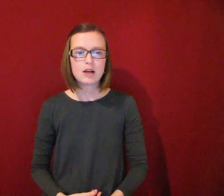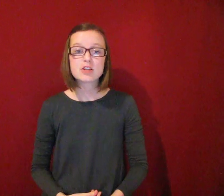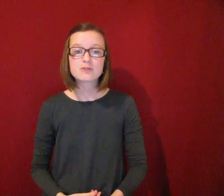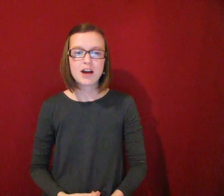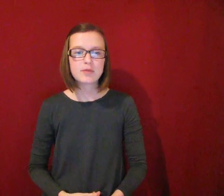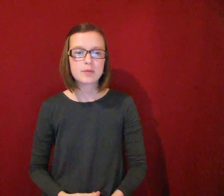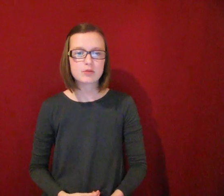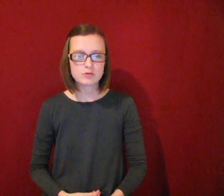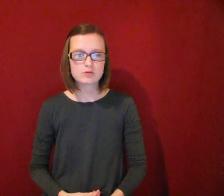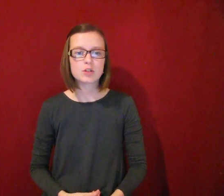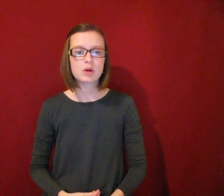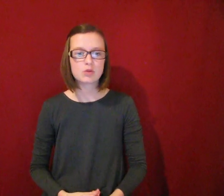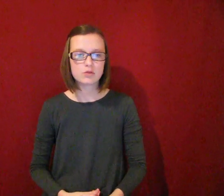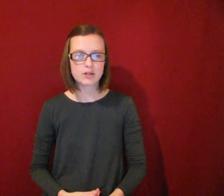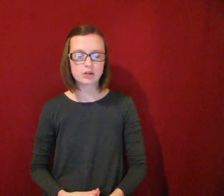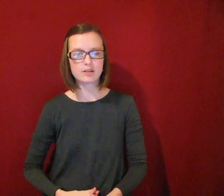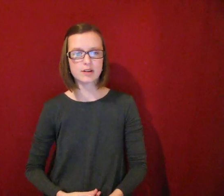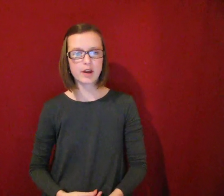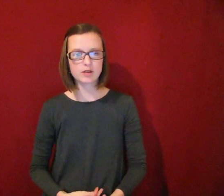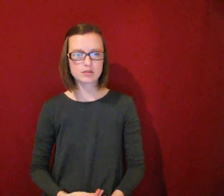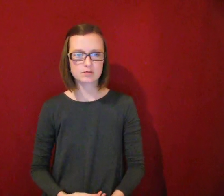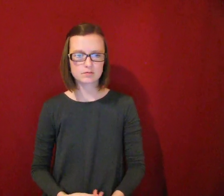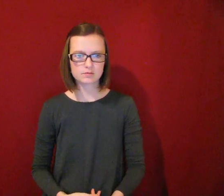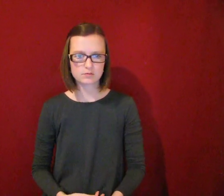There's 5 people total that are living in the house.